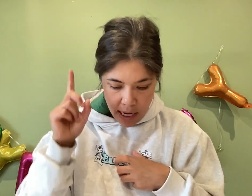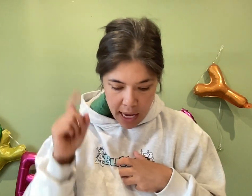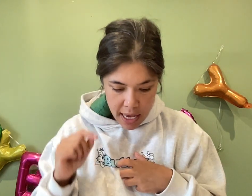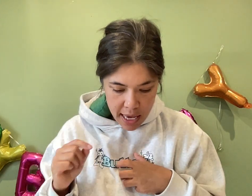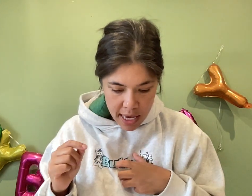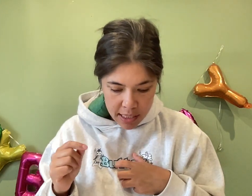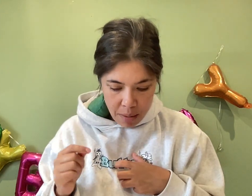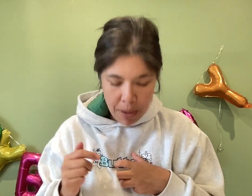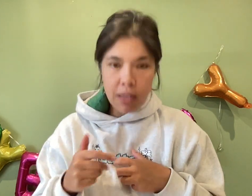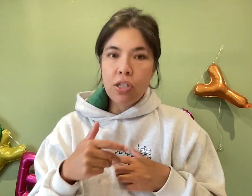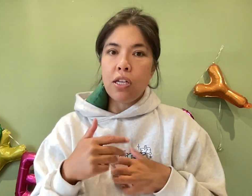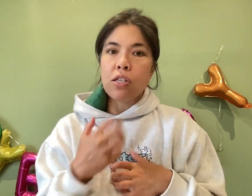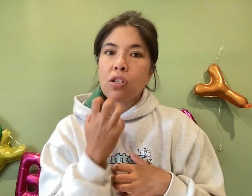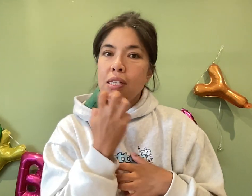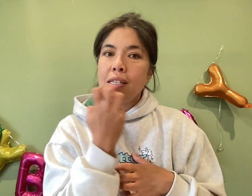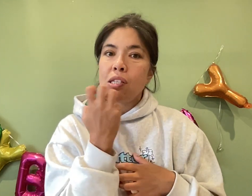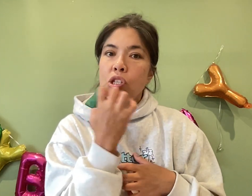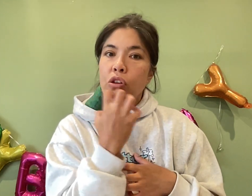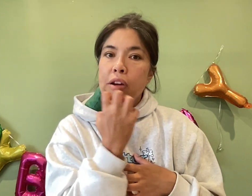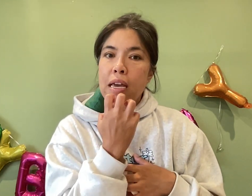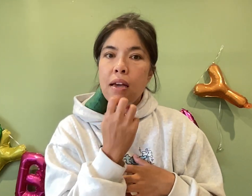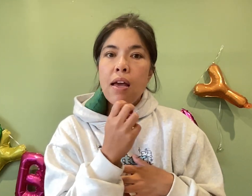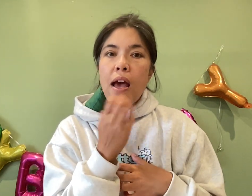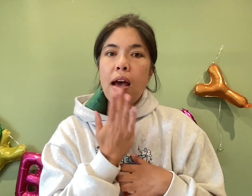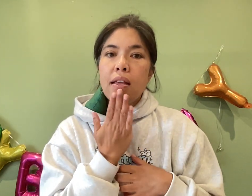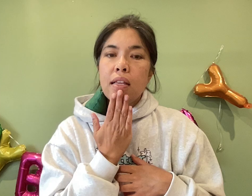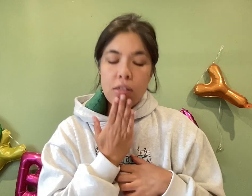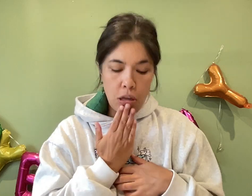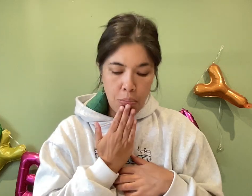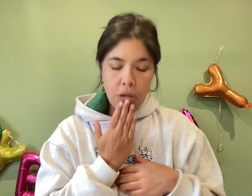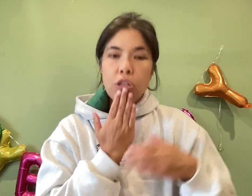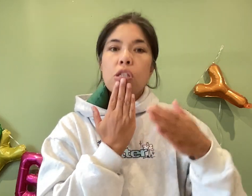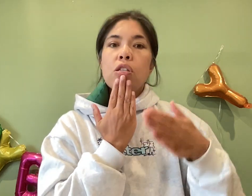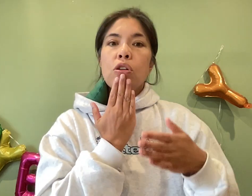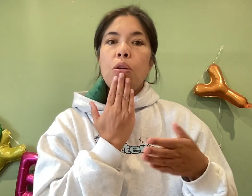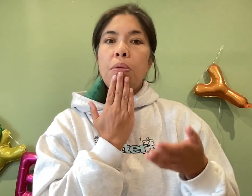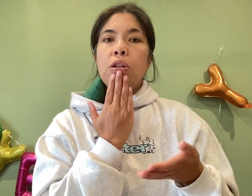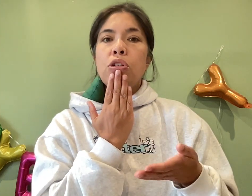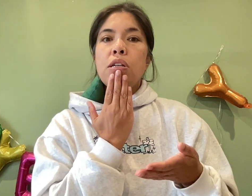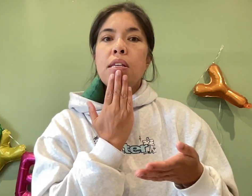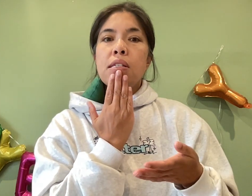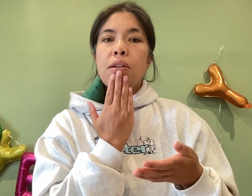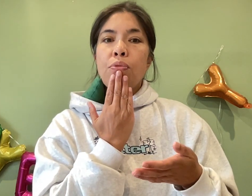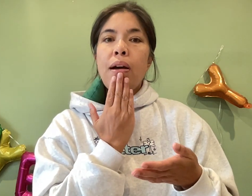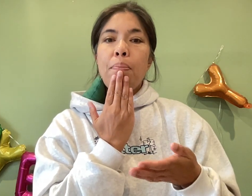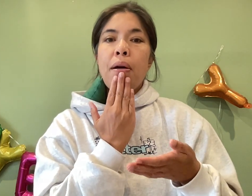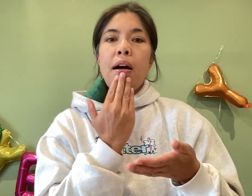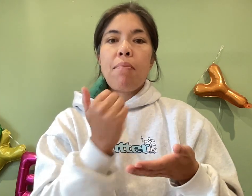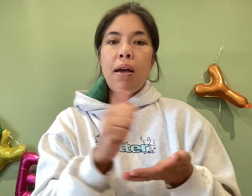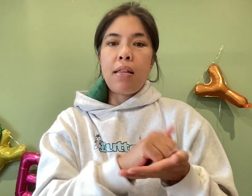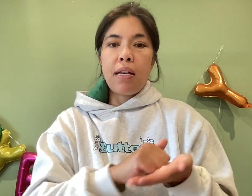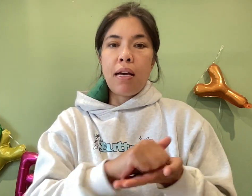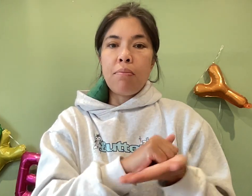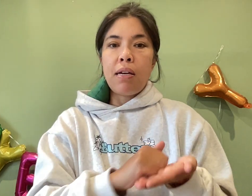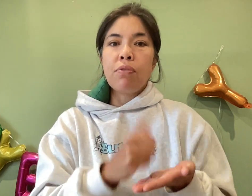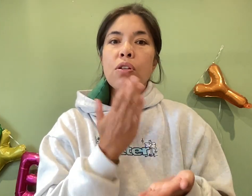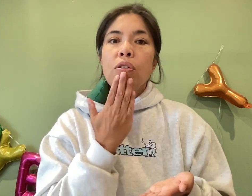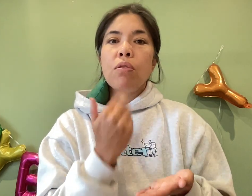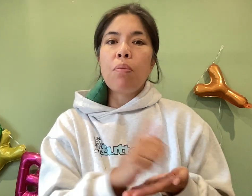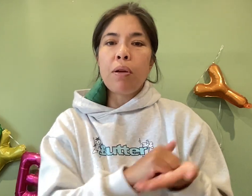today is apology. So this is sorry, and then this is apology. So apology is right palm and then come down. So